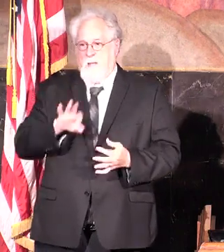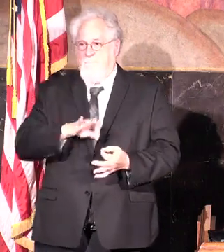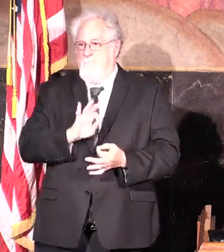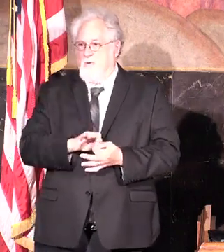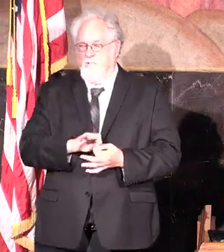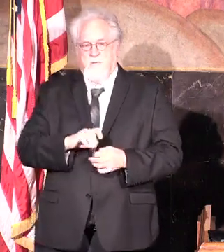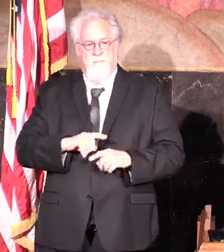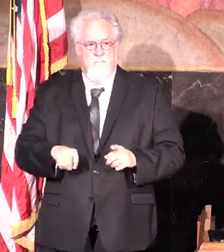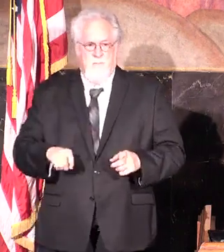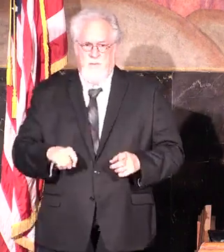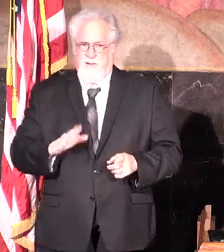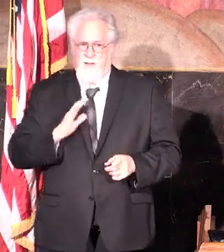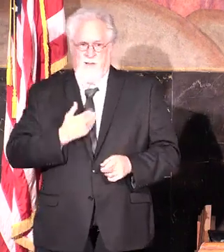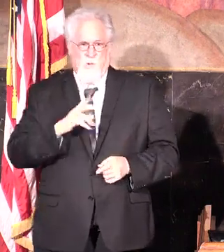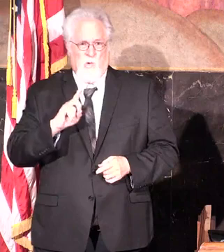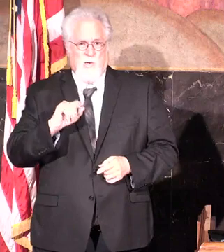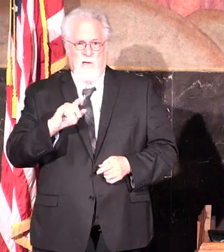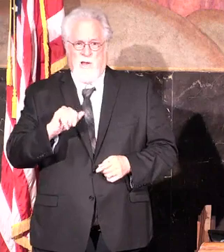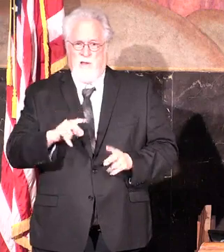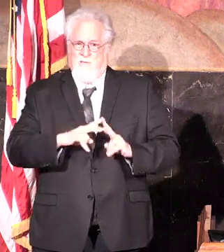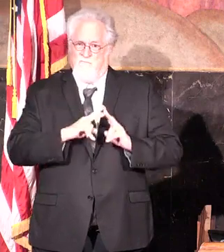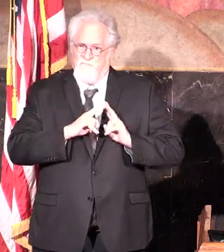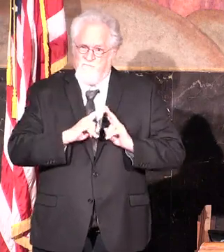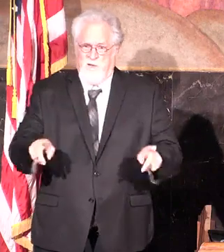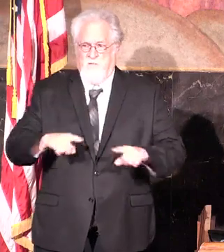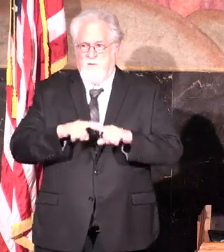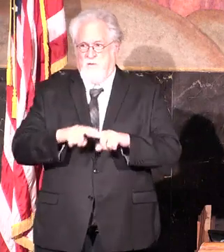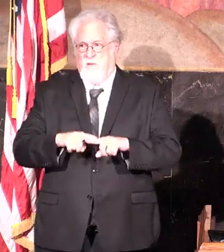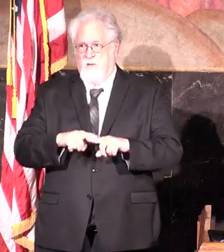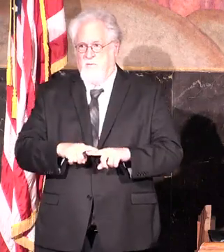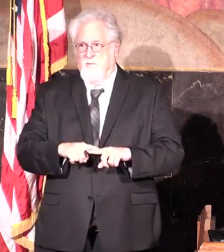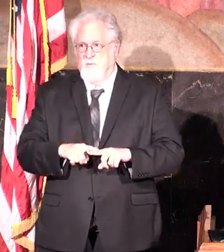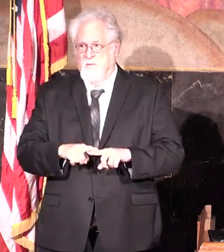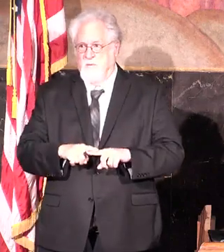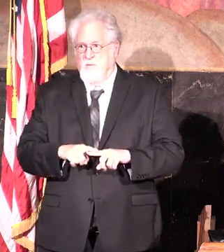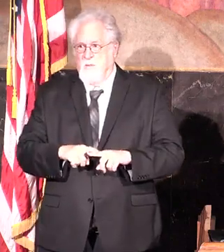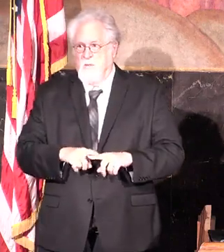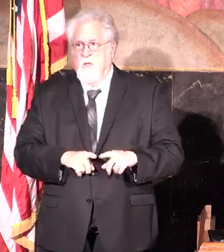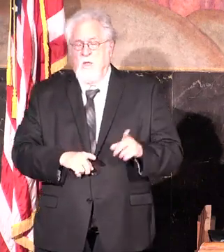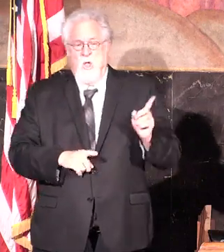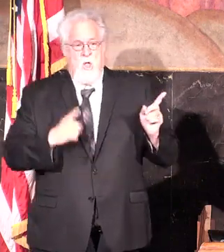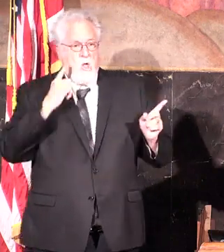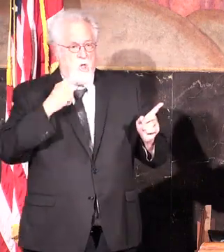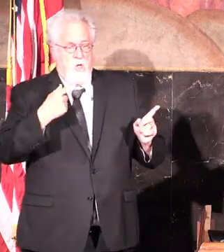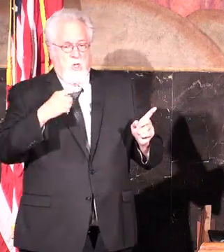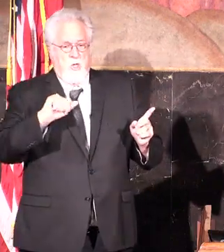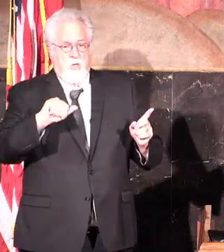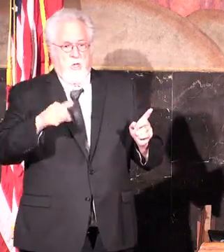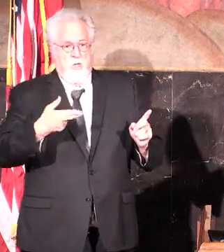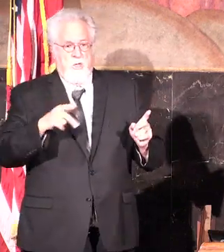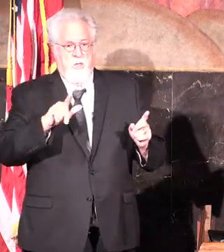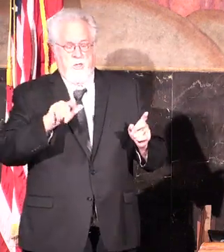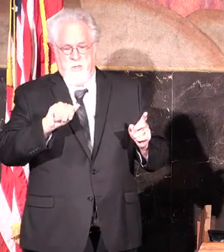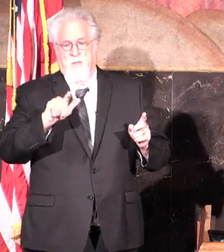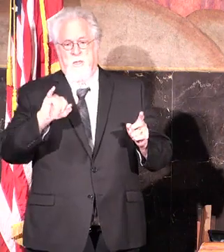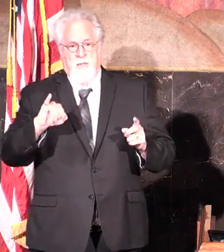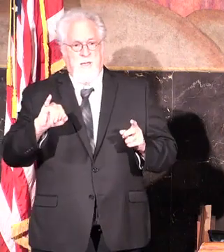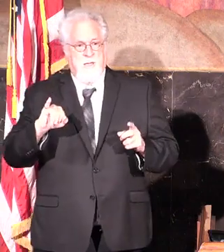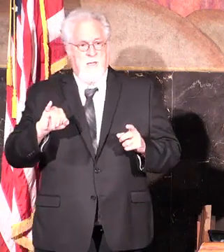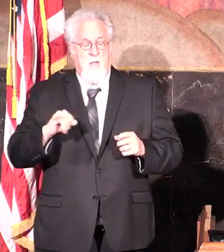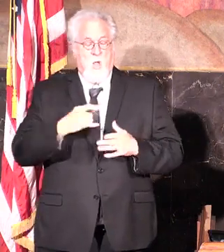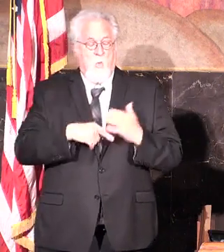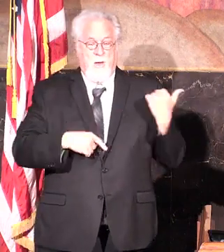you that our data is very reliable. And I think you heard Dr. Ghali say today that what he's seeing